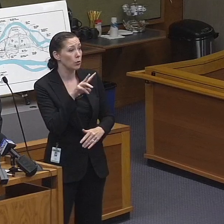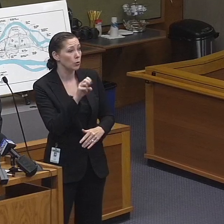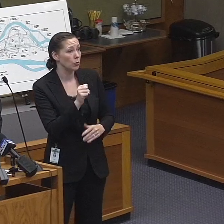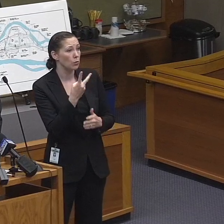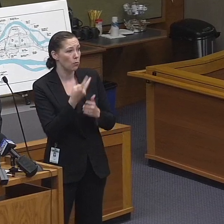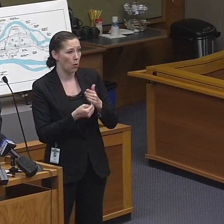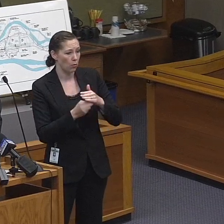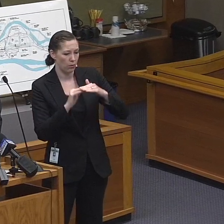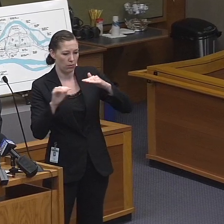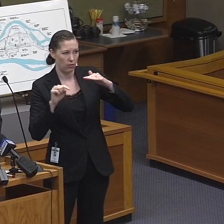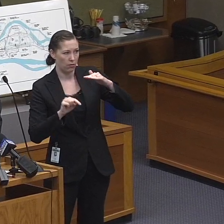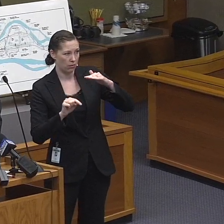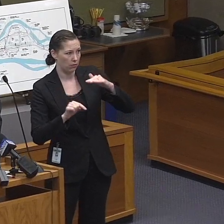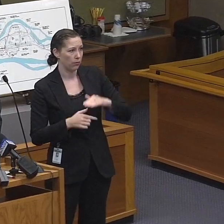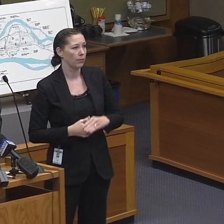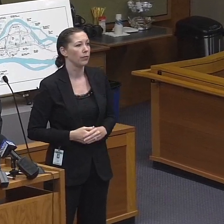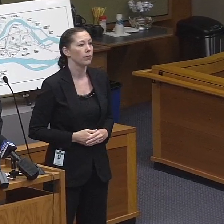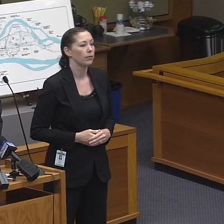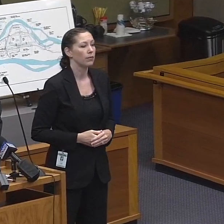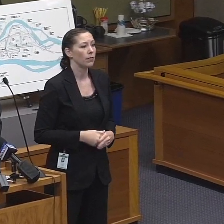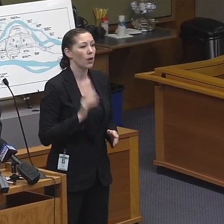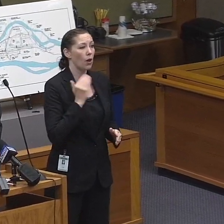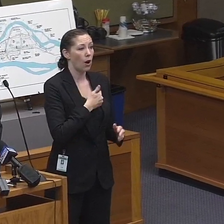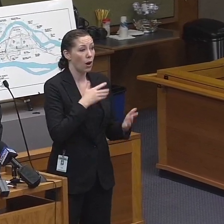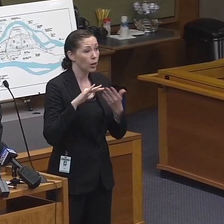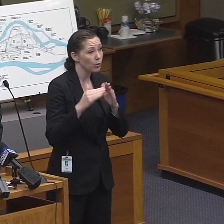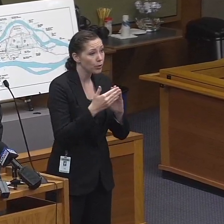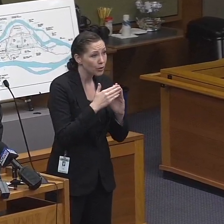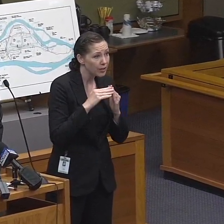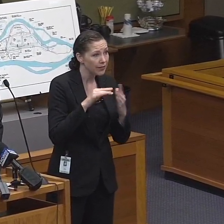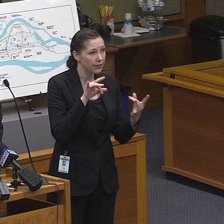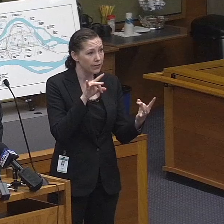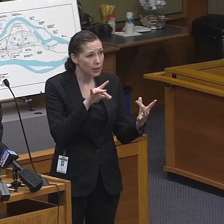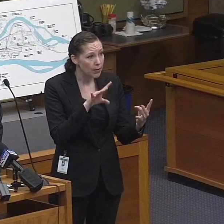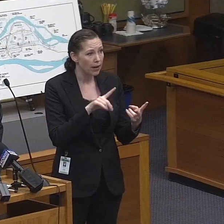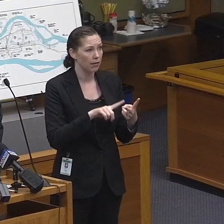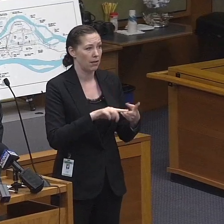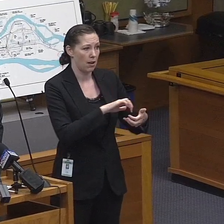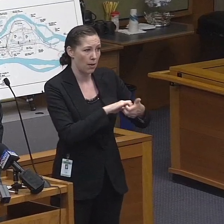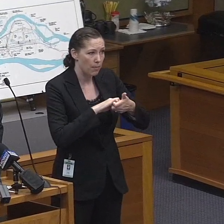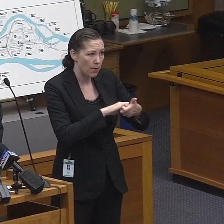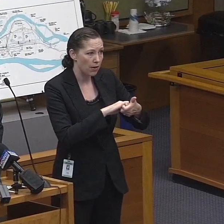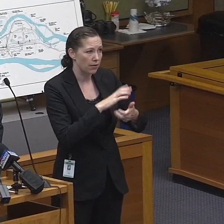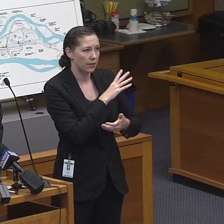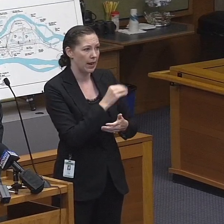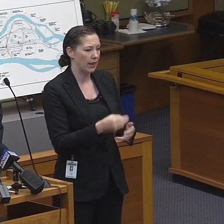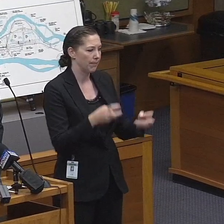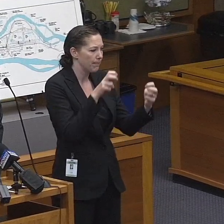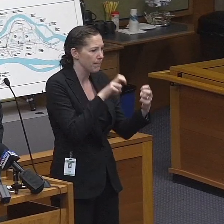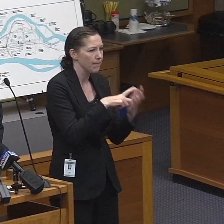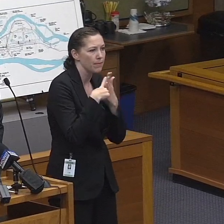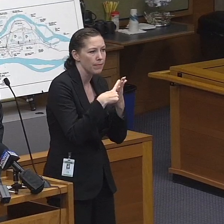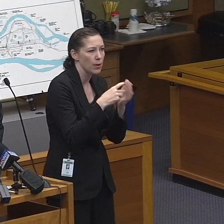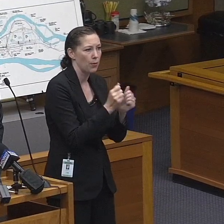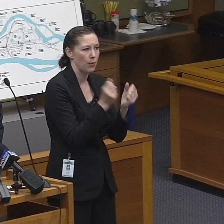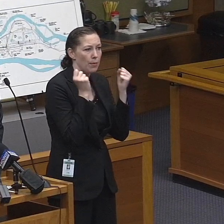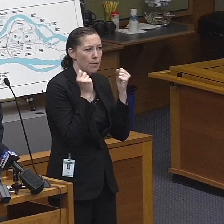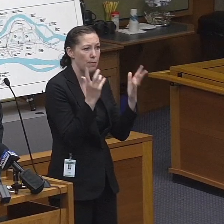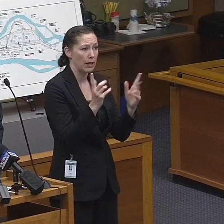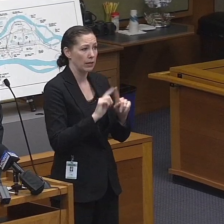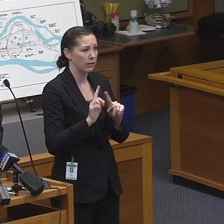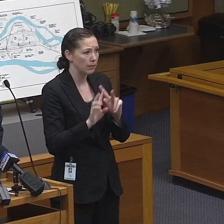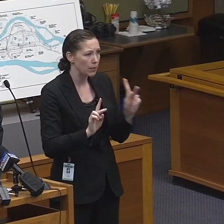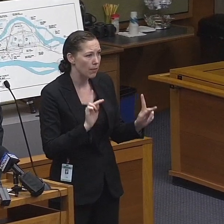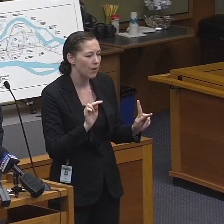Feedback from the community, from our partners, and in consultation with many, we